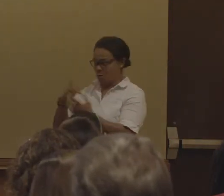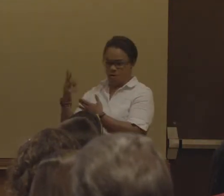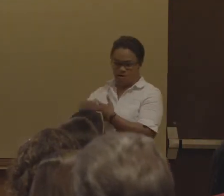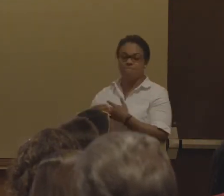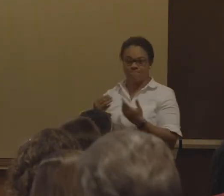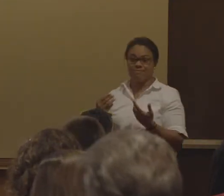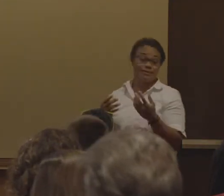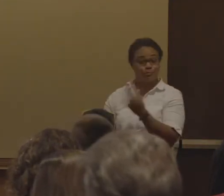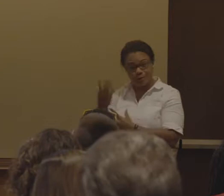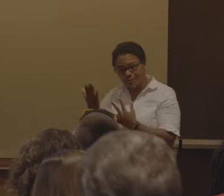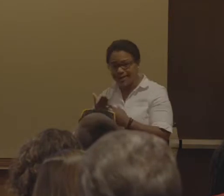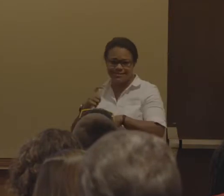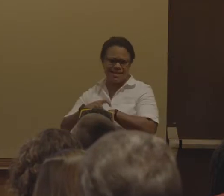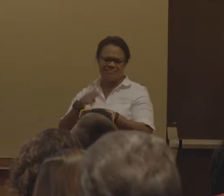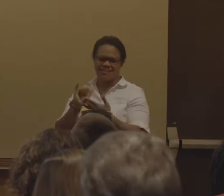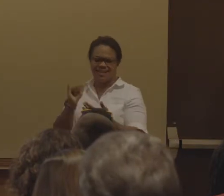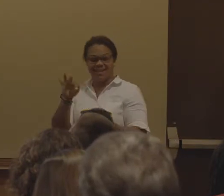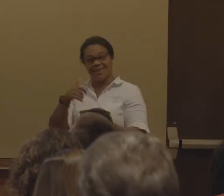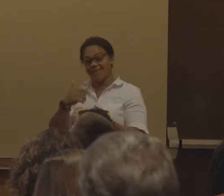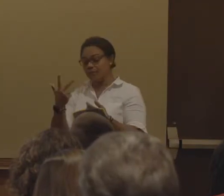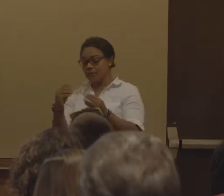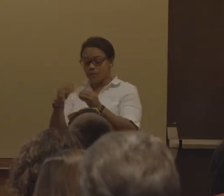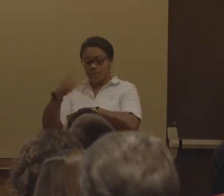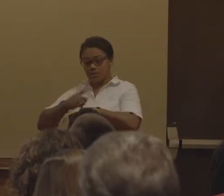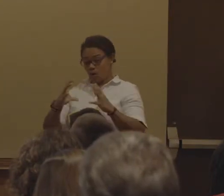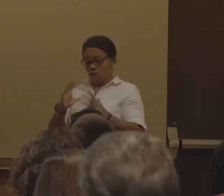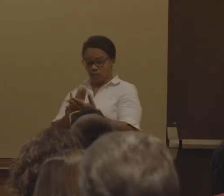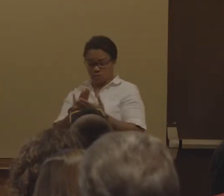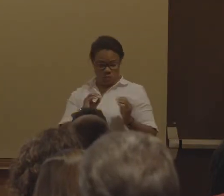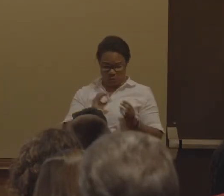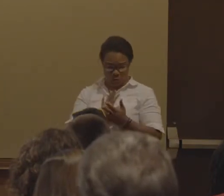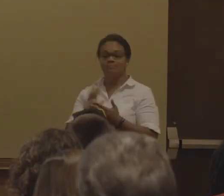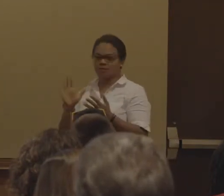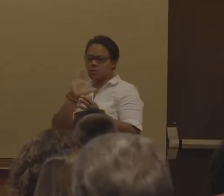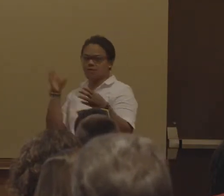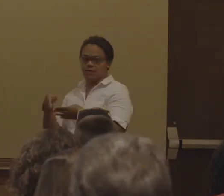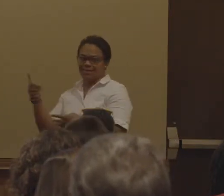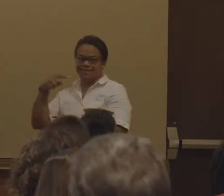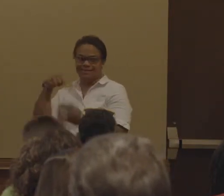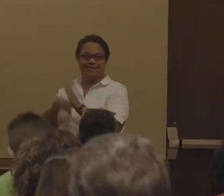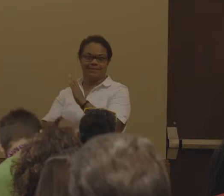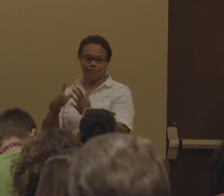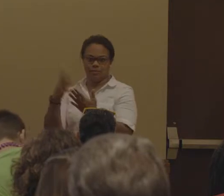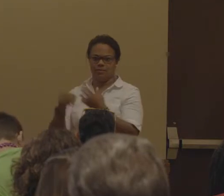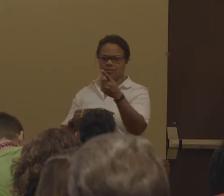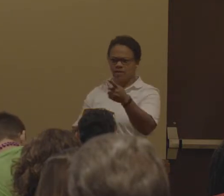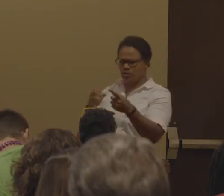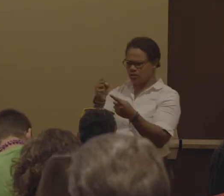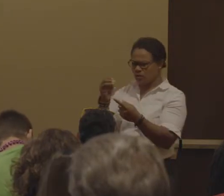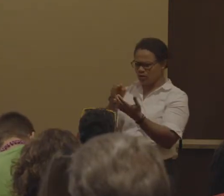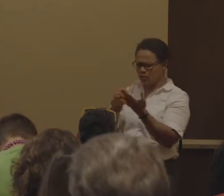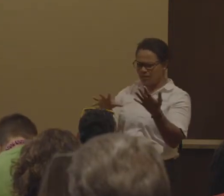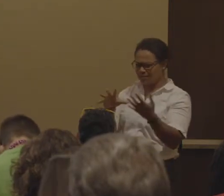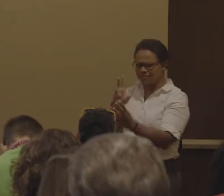things. So 3 or more days out, they're doing these intense, So focus here. would the students get it through their school then,